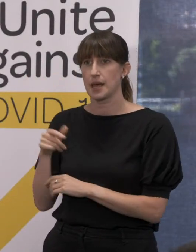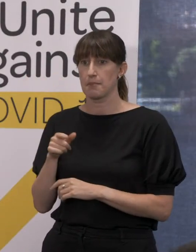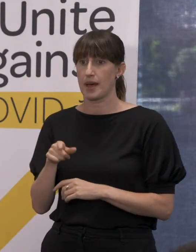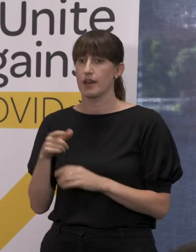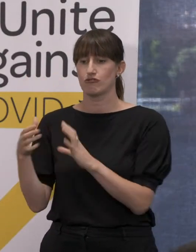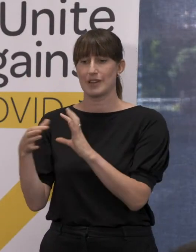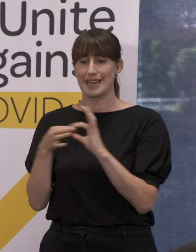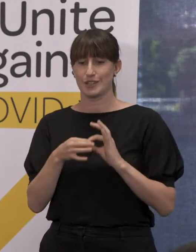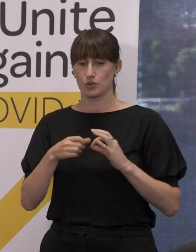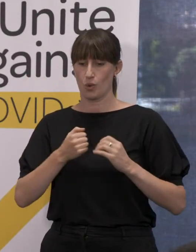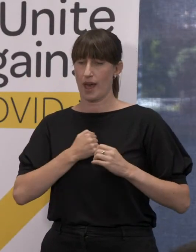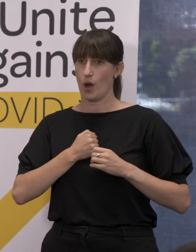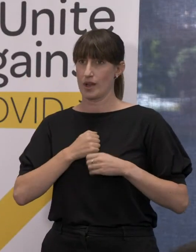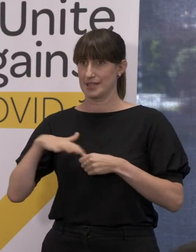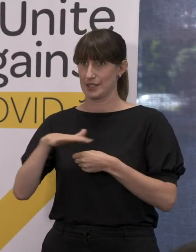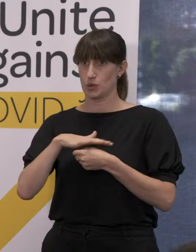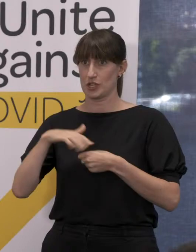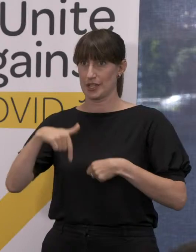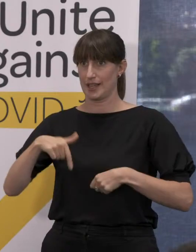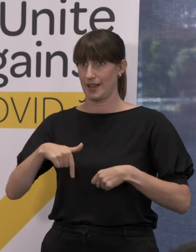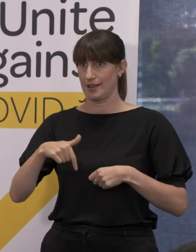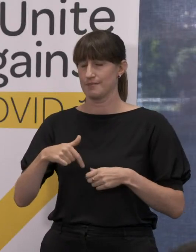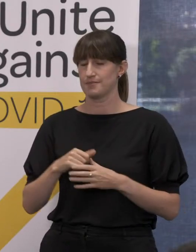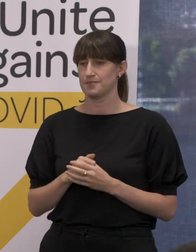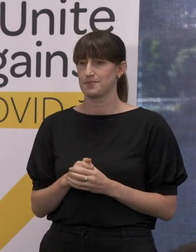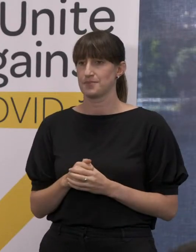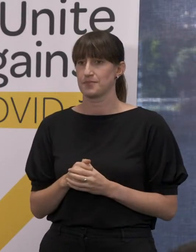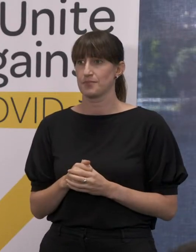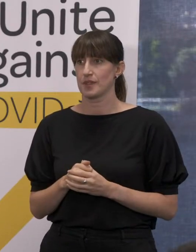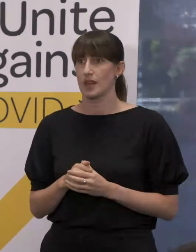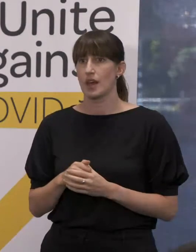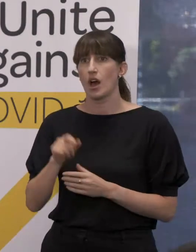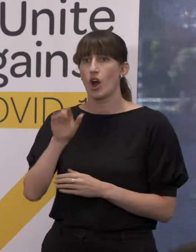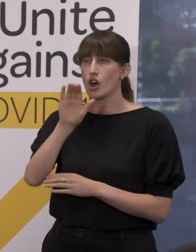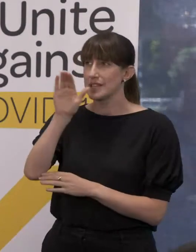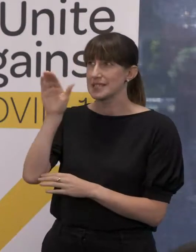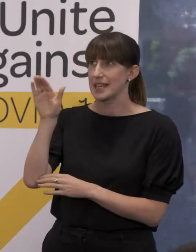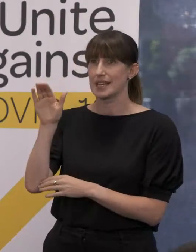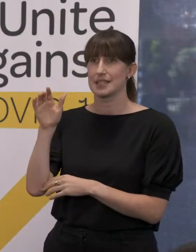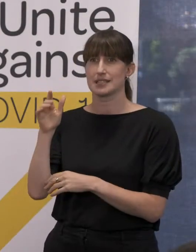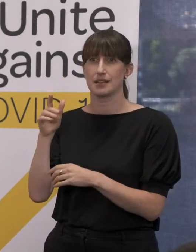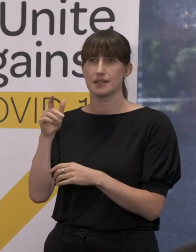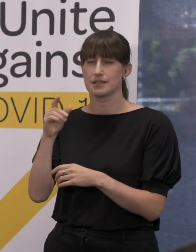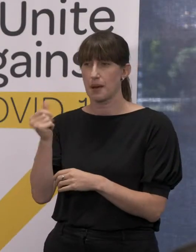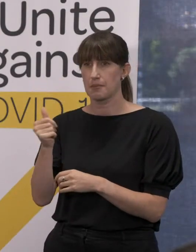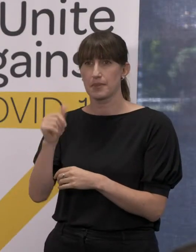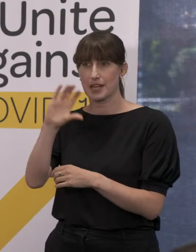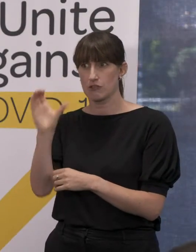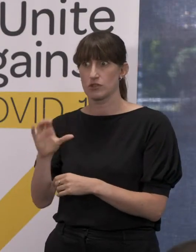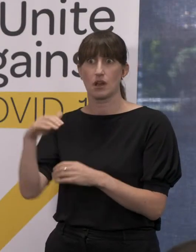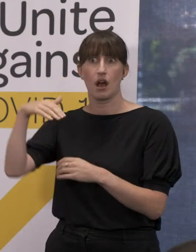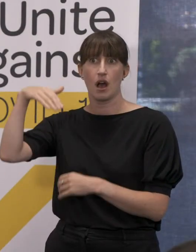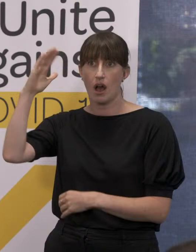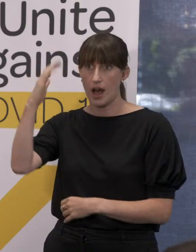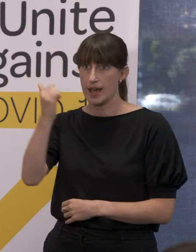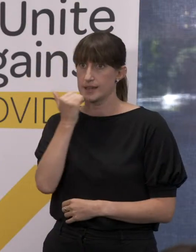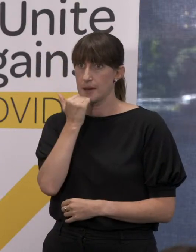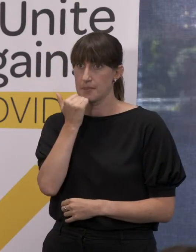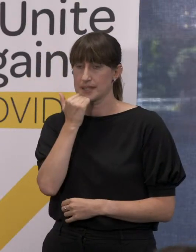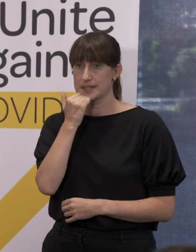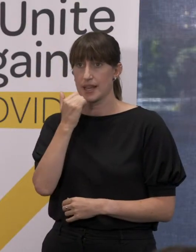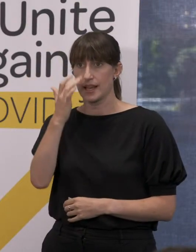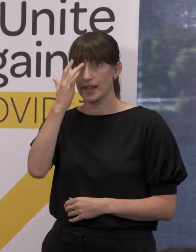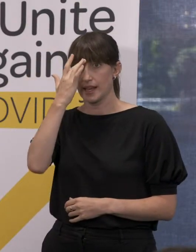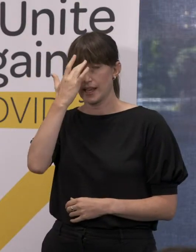today. There are a number of countries with reporting large numbers of cases, particularly in India, which currently is reporting a 7-day